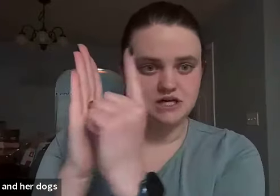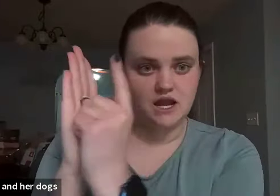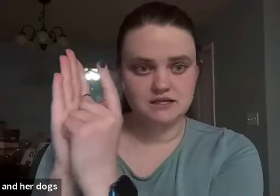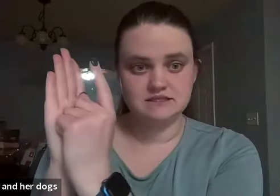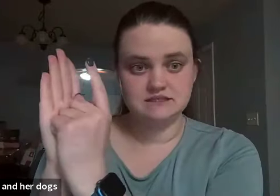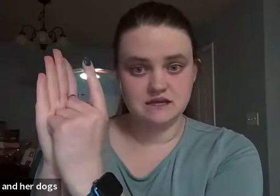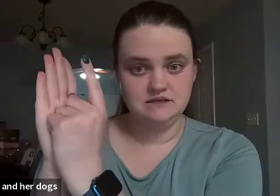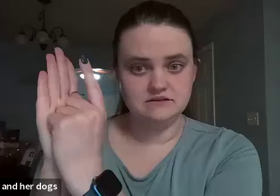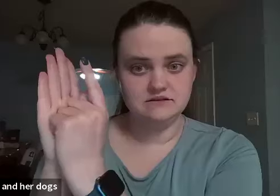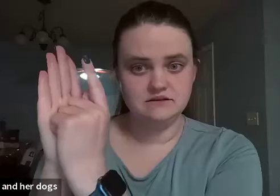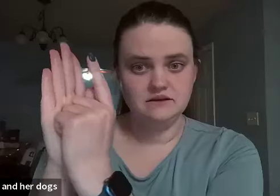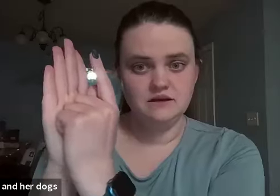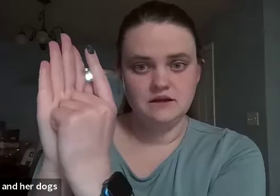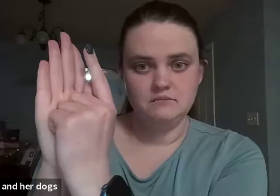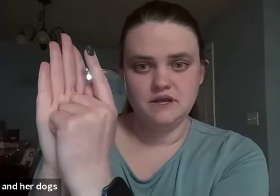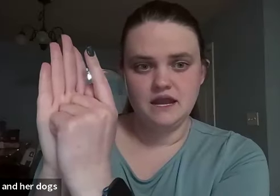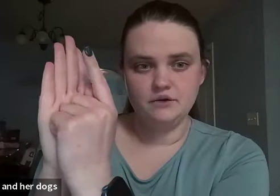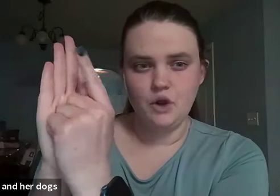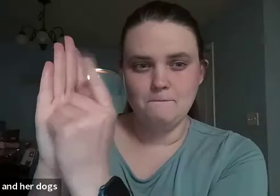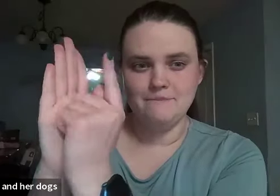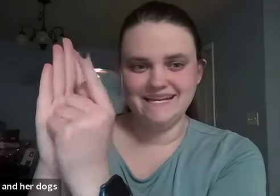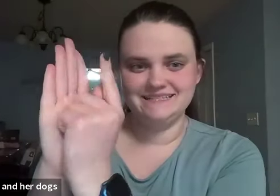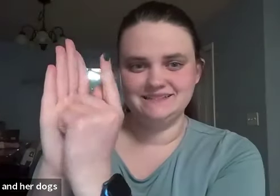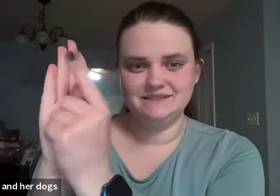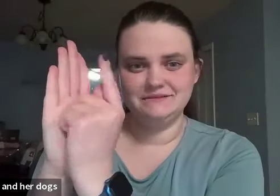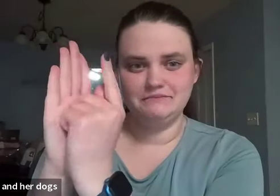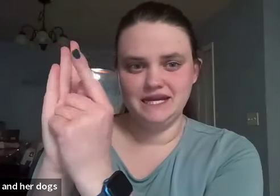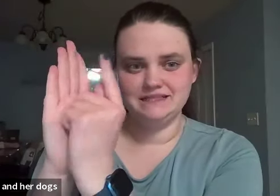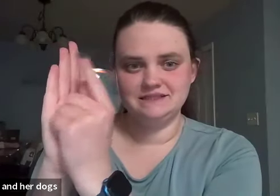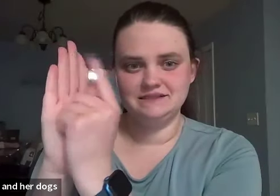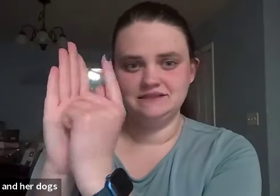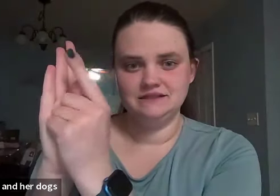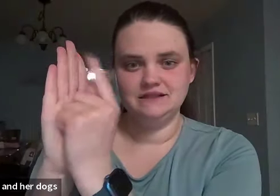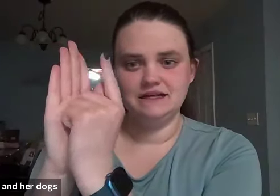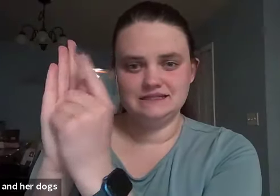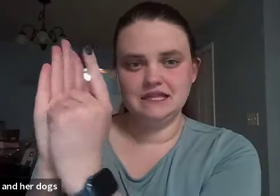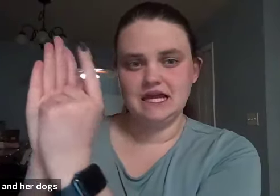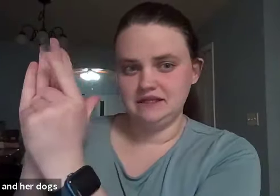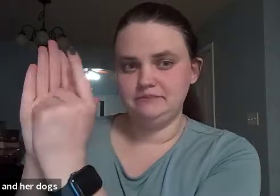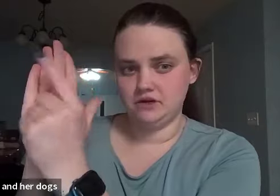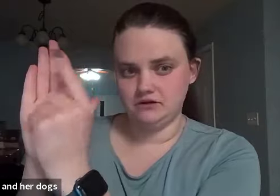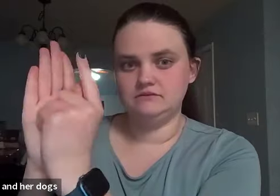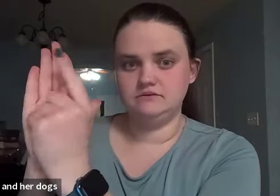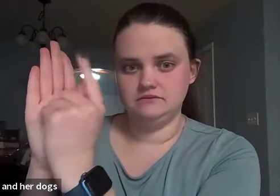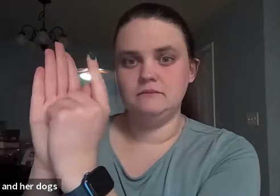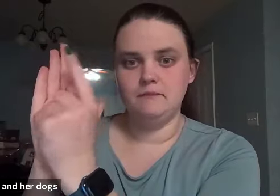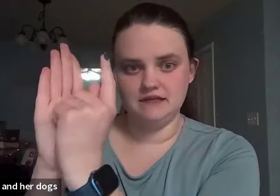position as second, but now go minute, minute. It's slightly bigger.